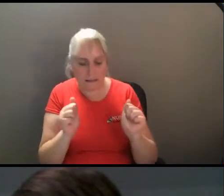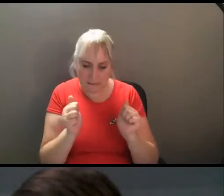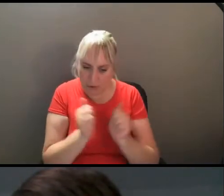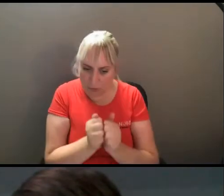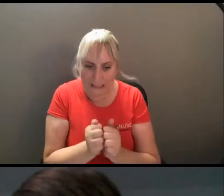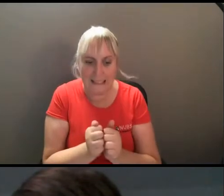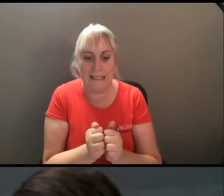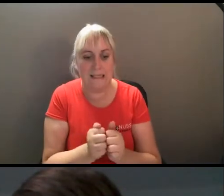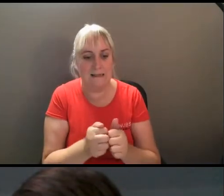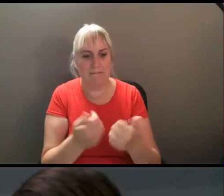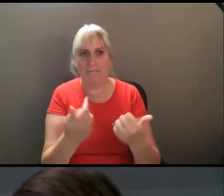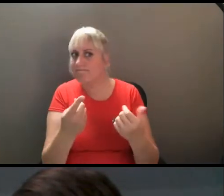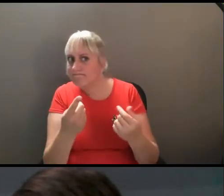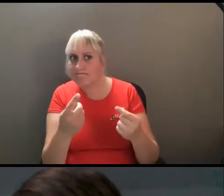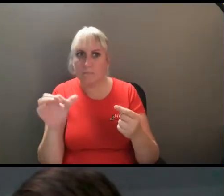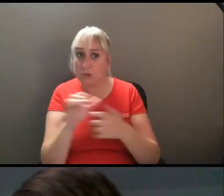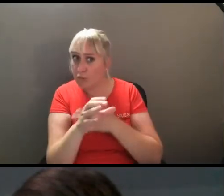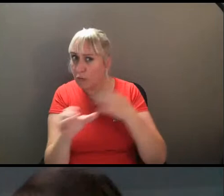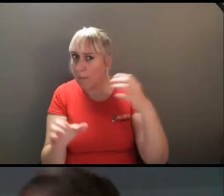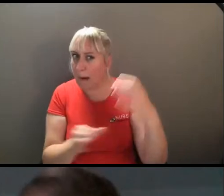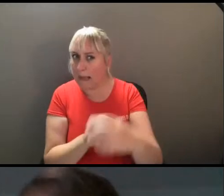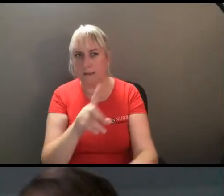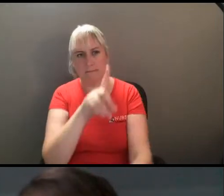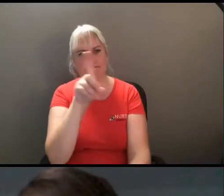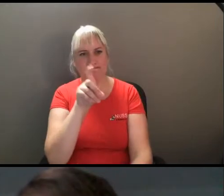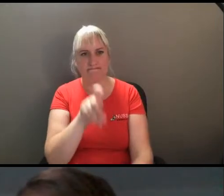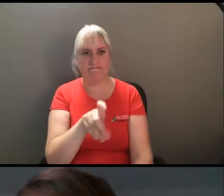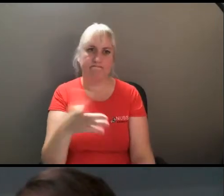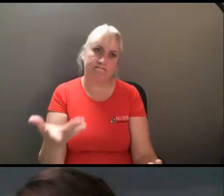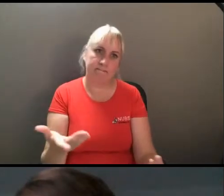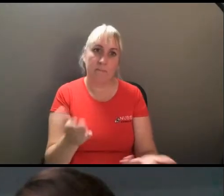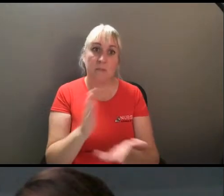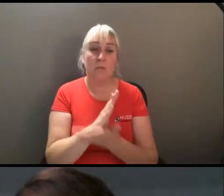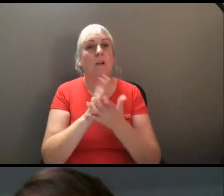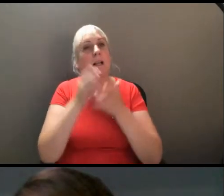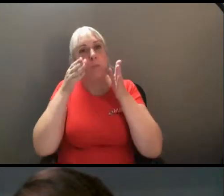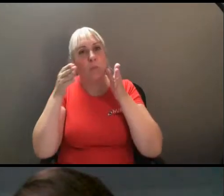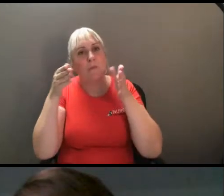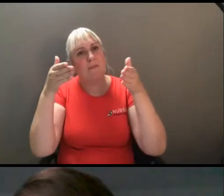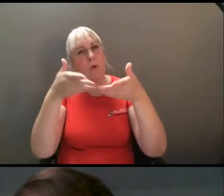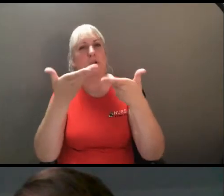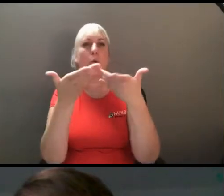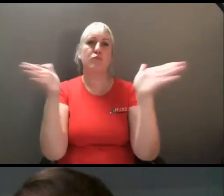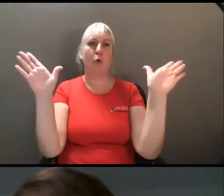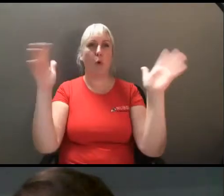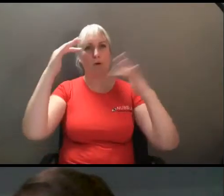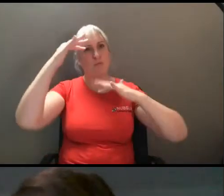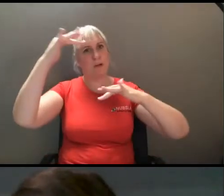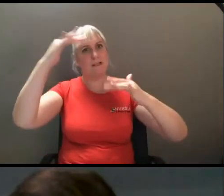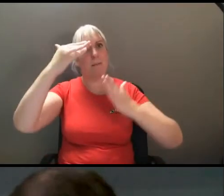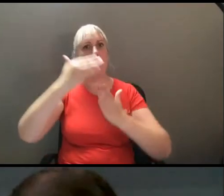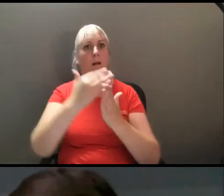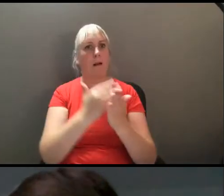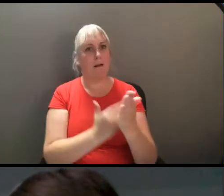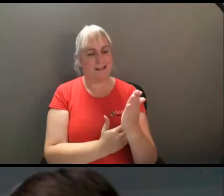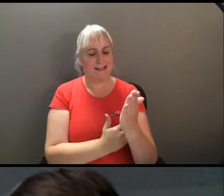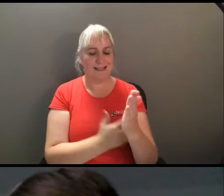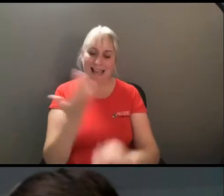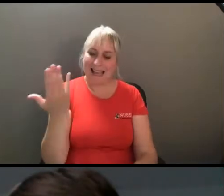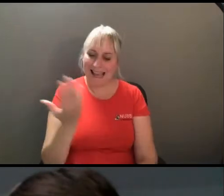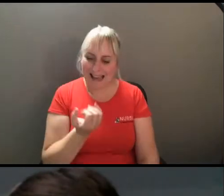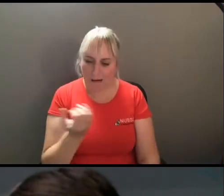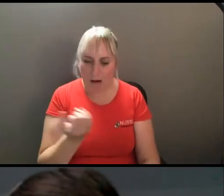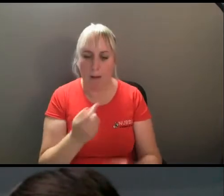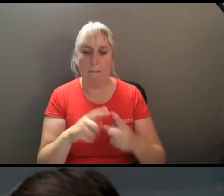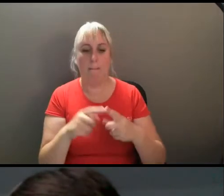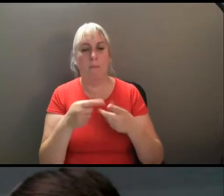a replacement for ESA. I suppose we concentrated more on broad principles of the income level and the broader rules